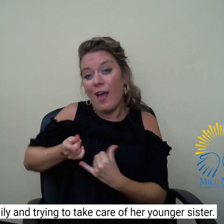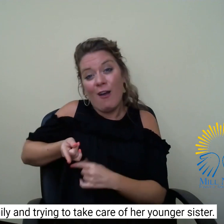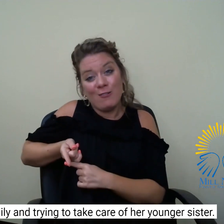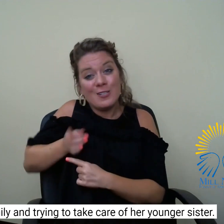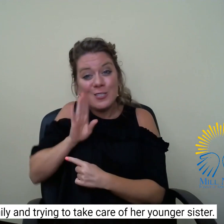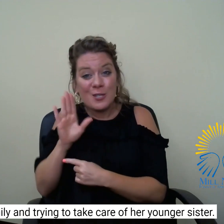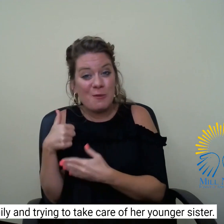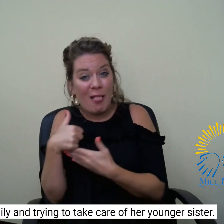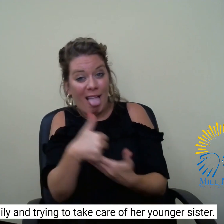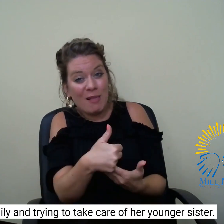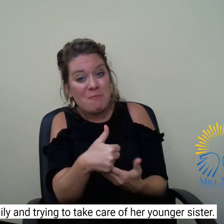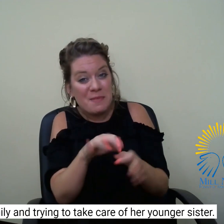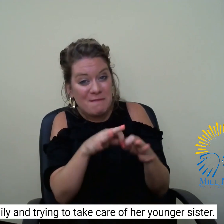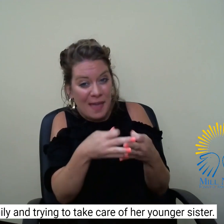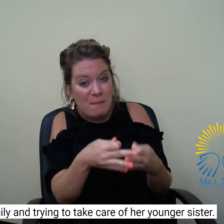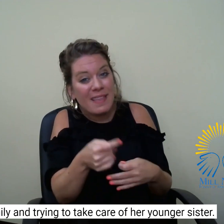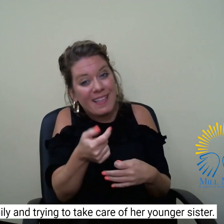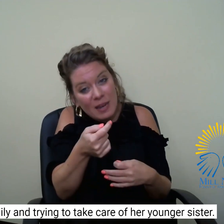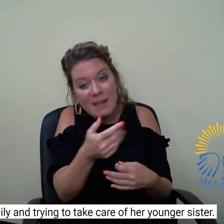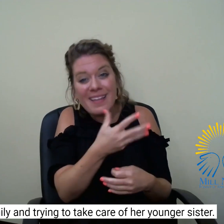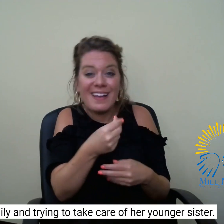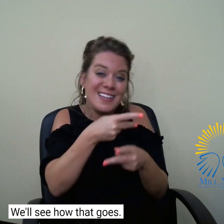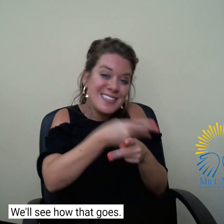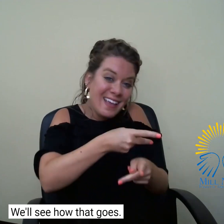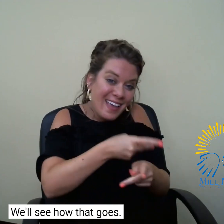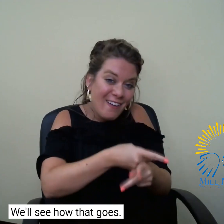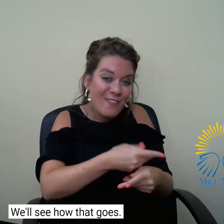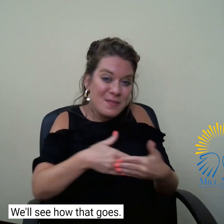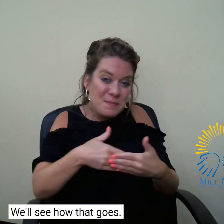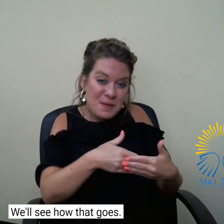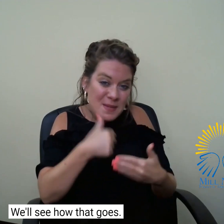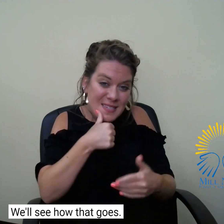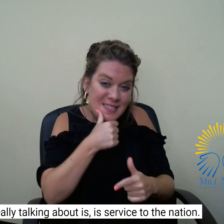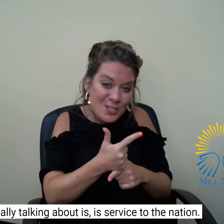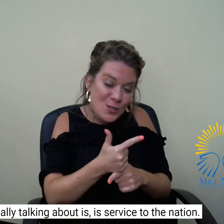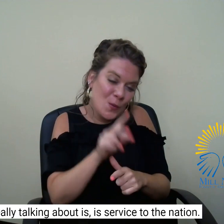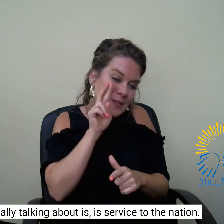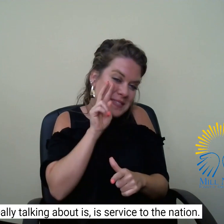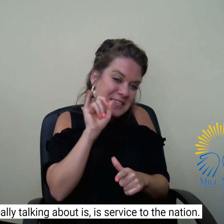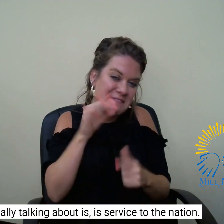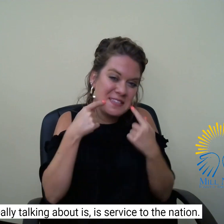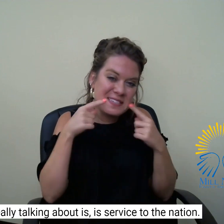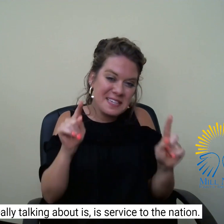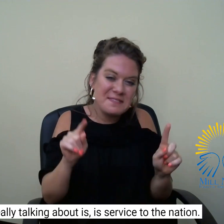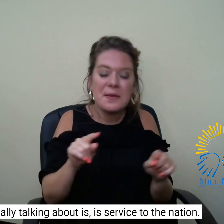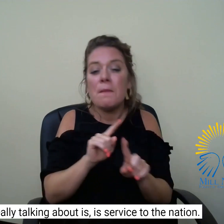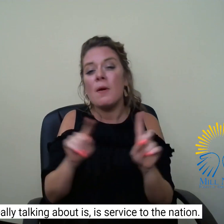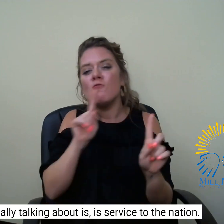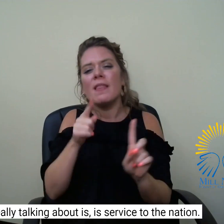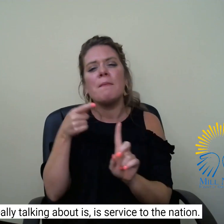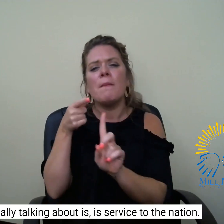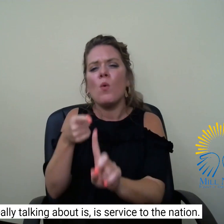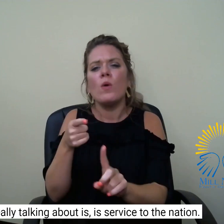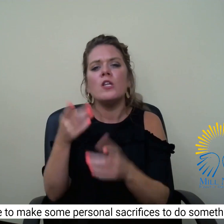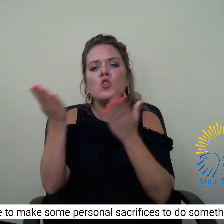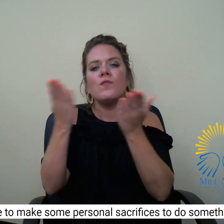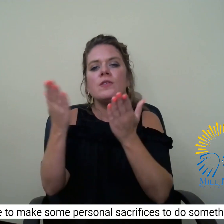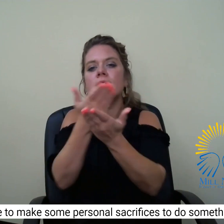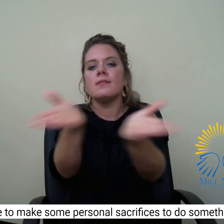to our family and trying to take care of her younger sister. We'll see how that goes. But what I'm really talking about is service to the nation, service where